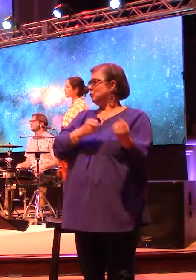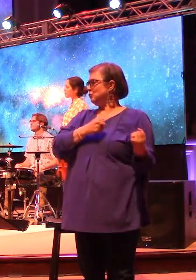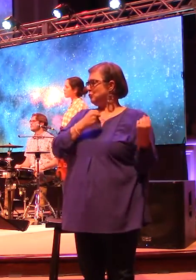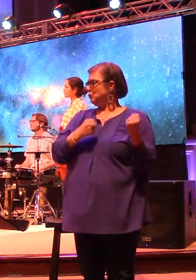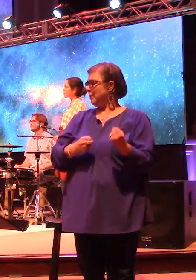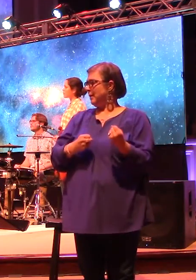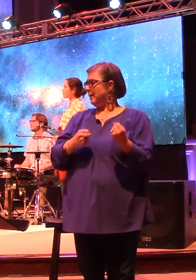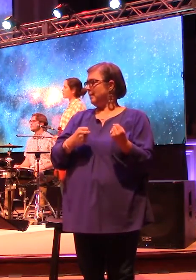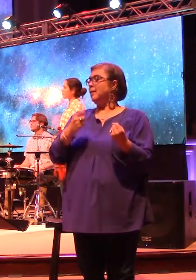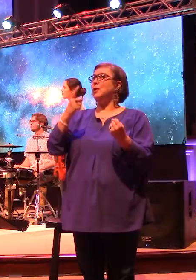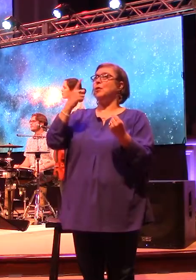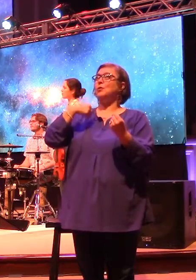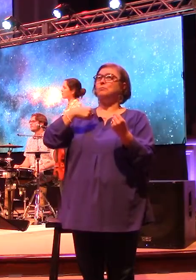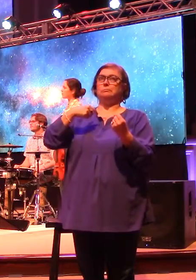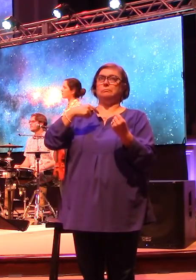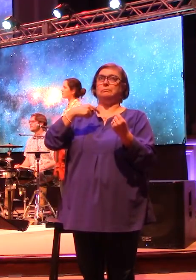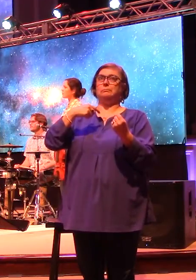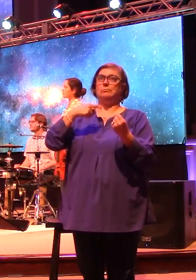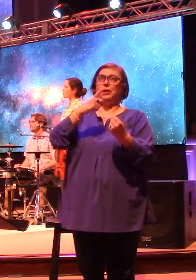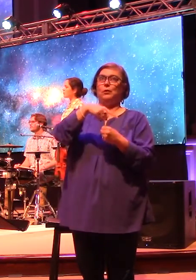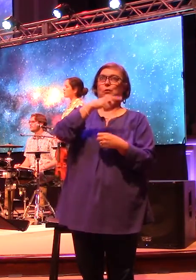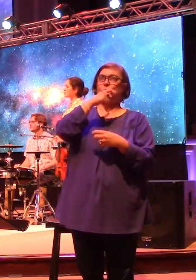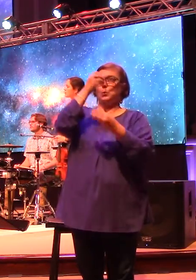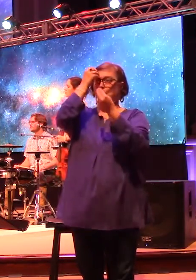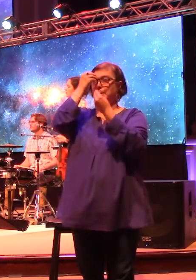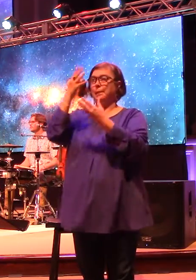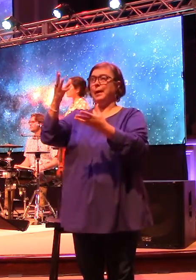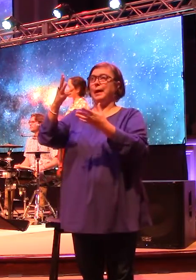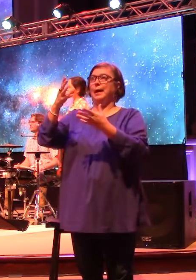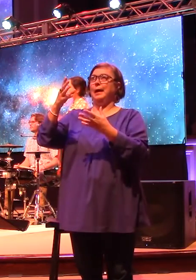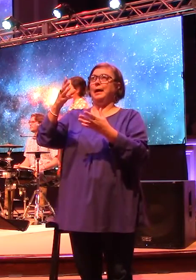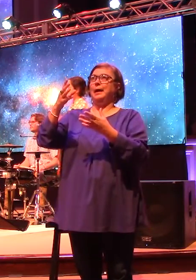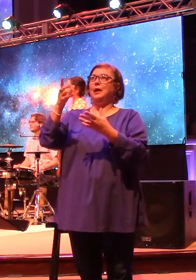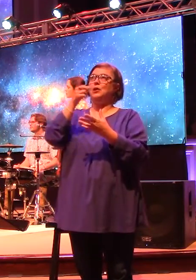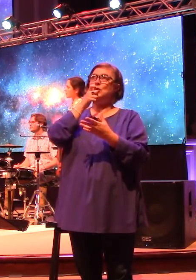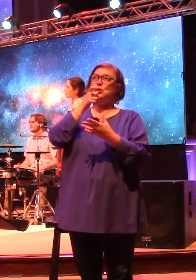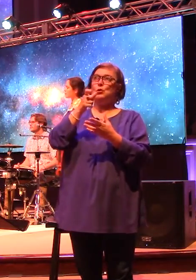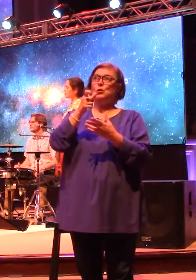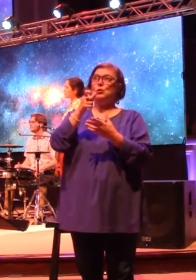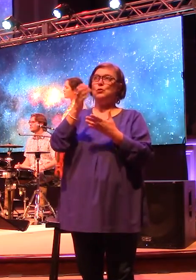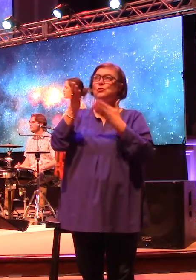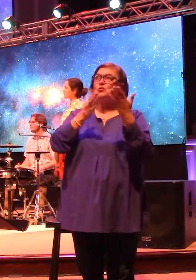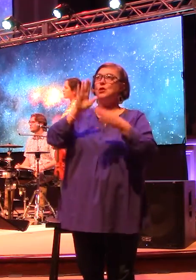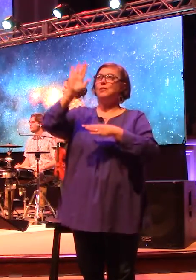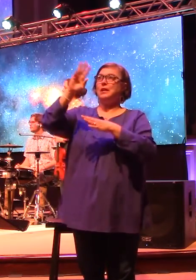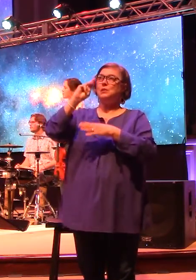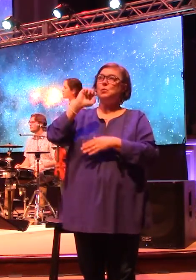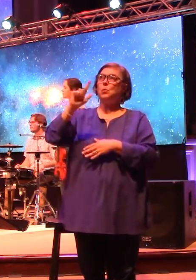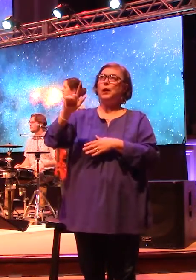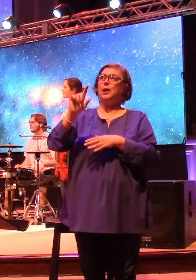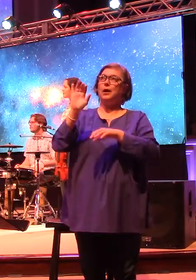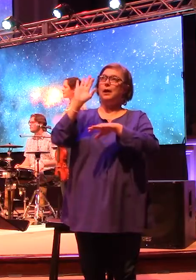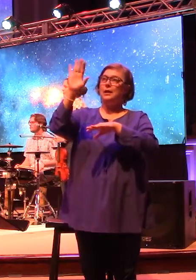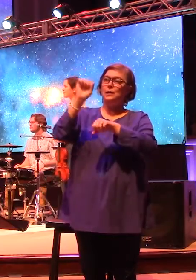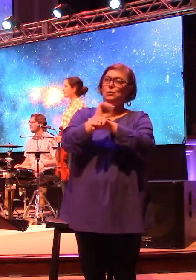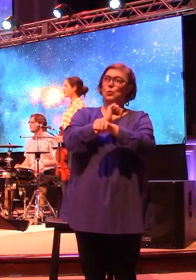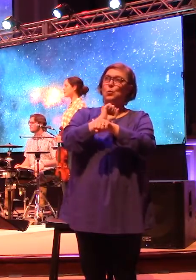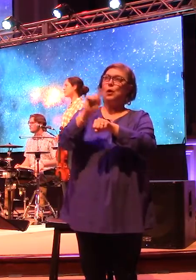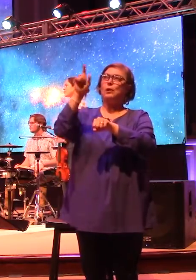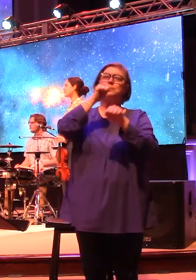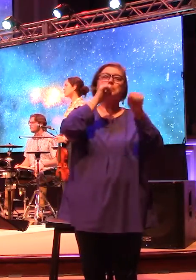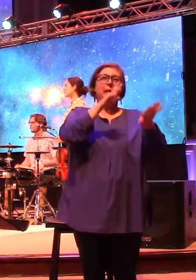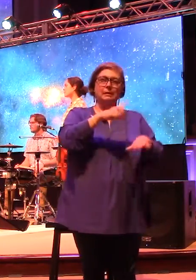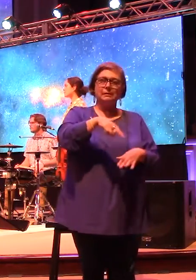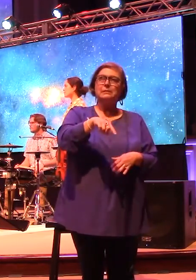voice of his word. Bless the Lord, all you his hosts, who serve him in his will. Bless the Lord, all you works of his, in all place